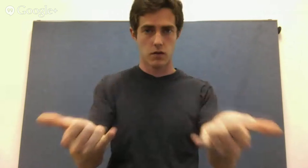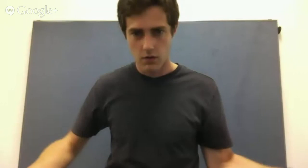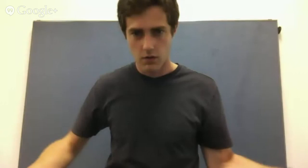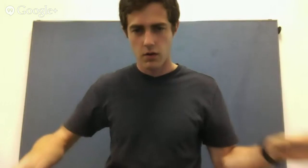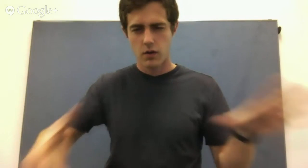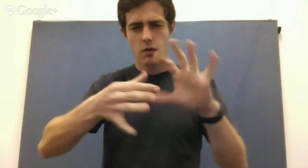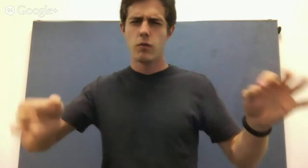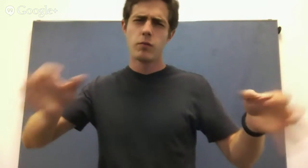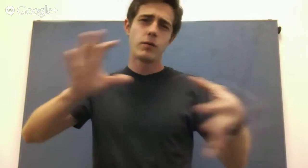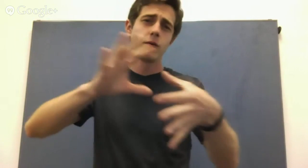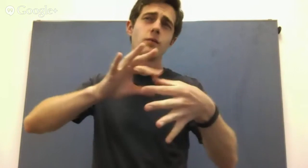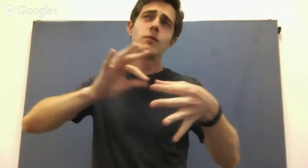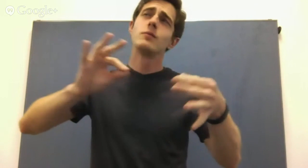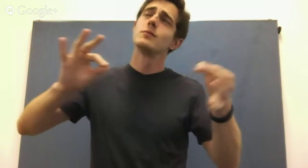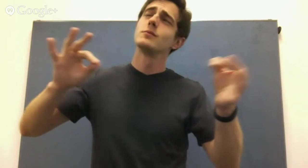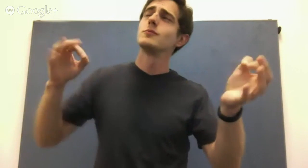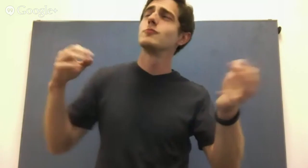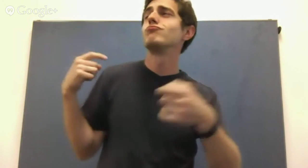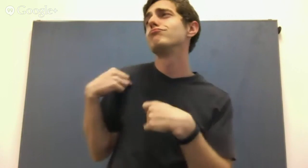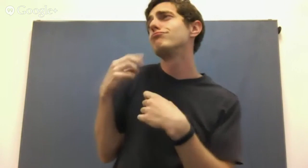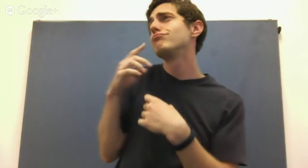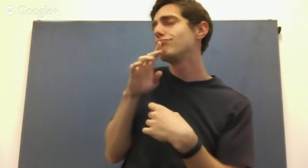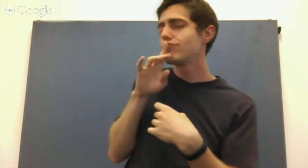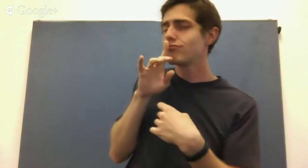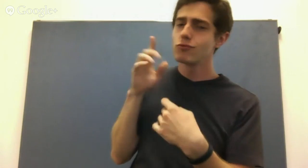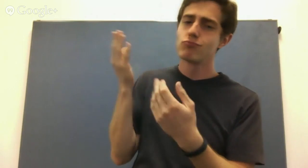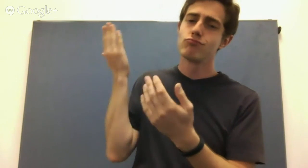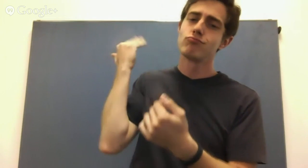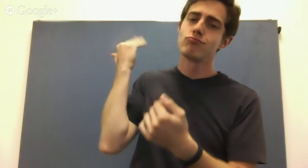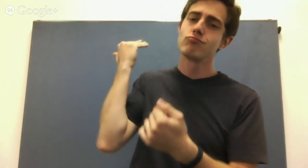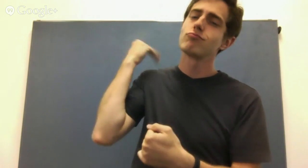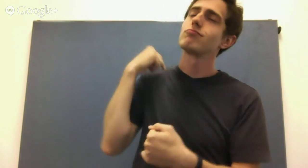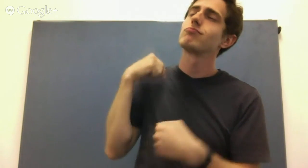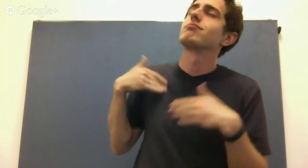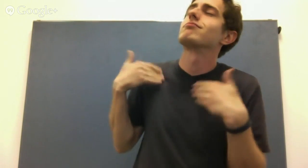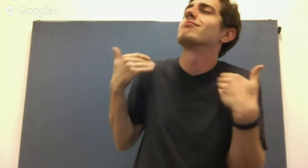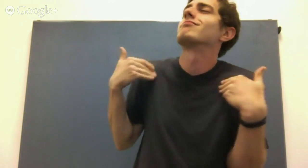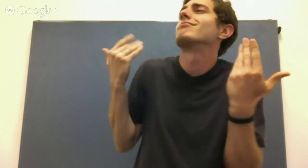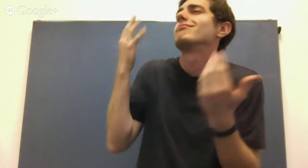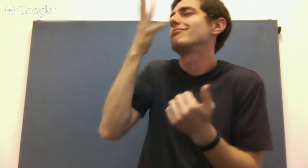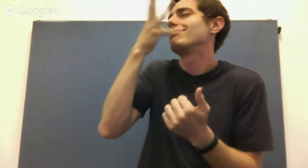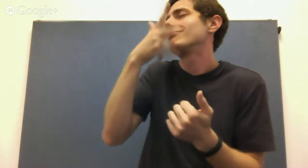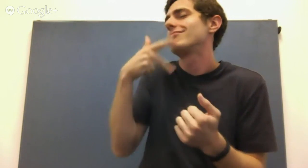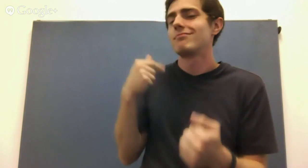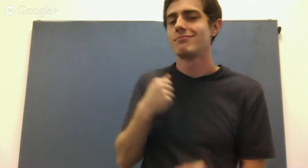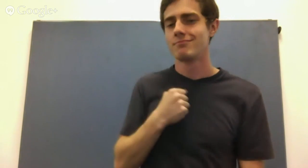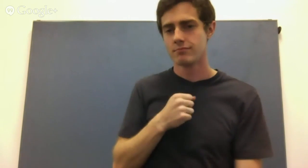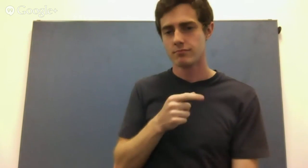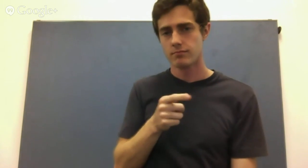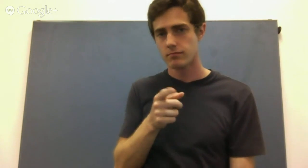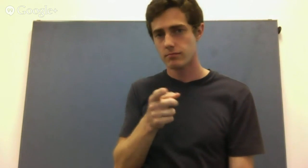Would you tell me all the stories from when you're young and in your prime?